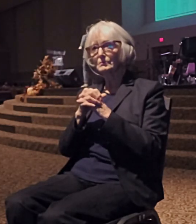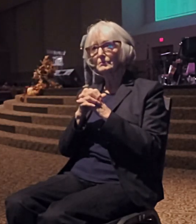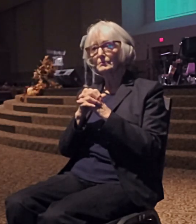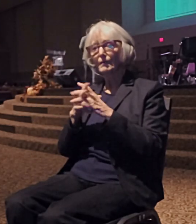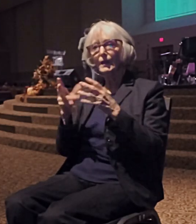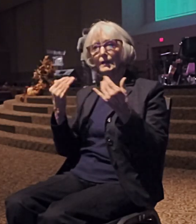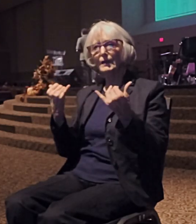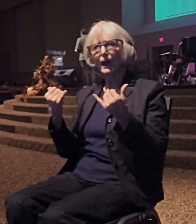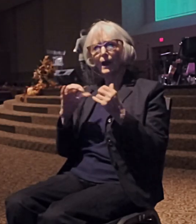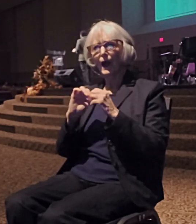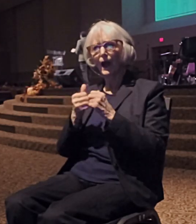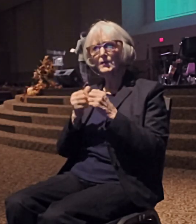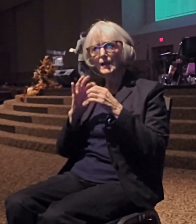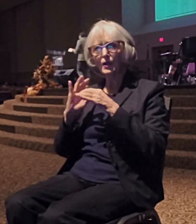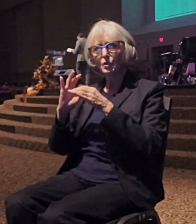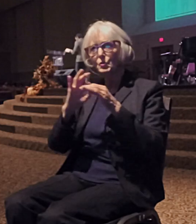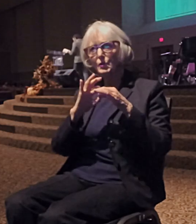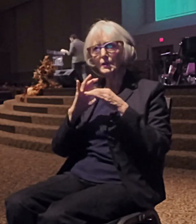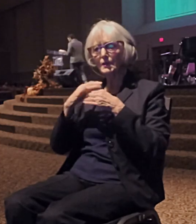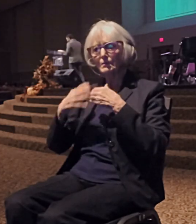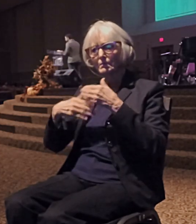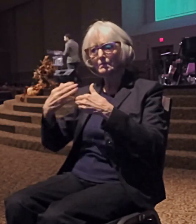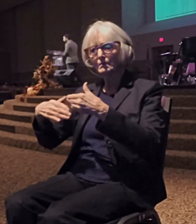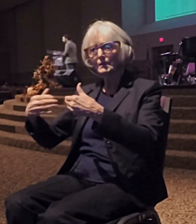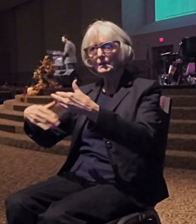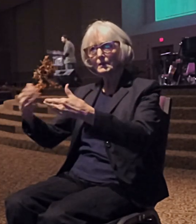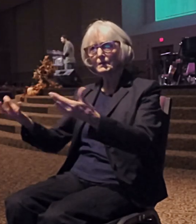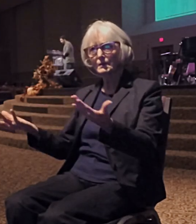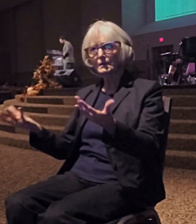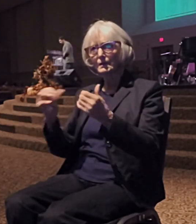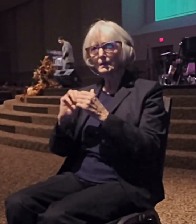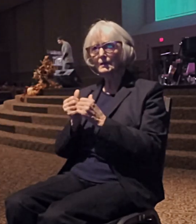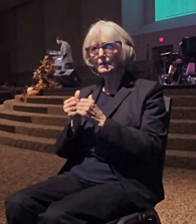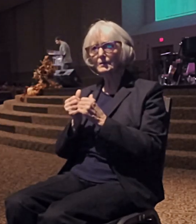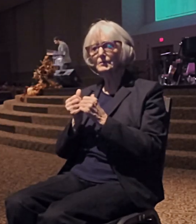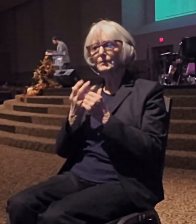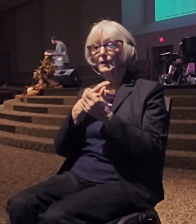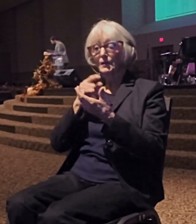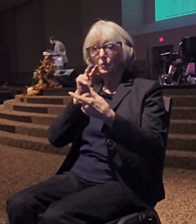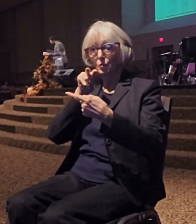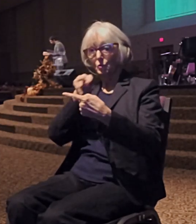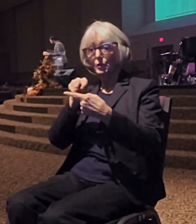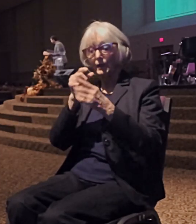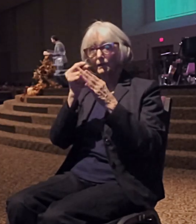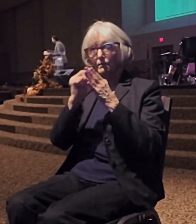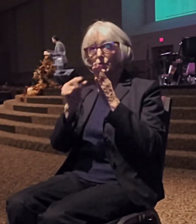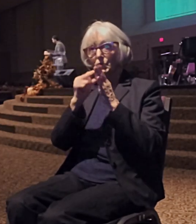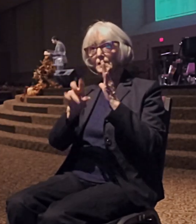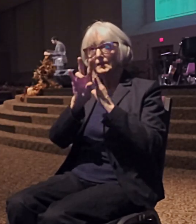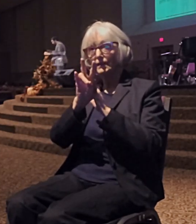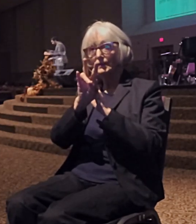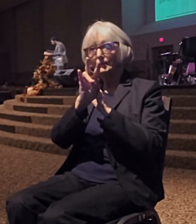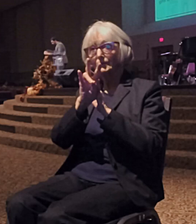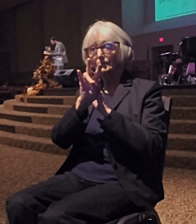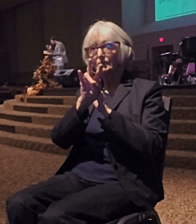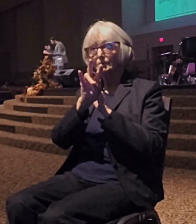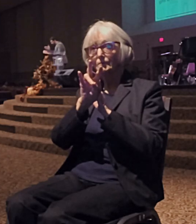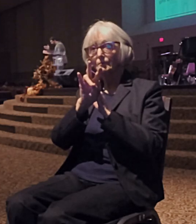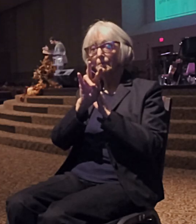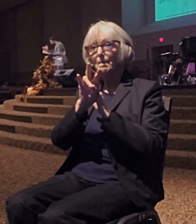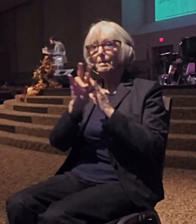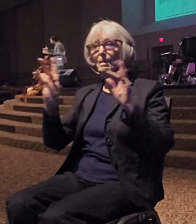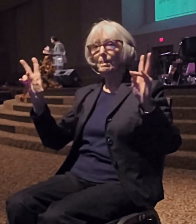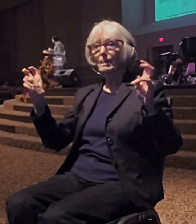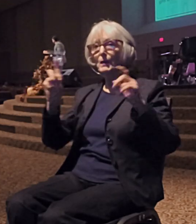Now, how does this unity play out? Now, look with me in verse 7. But